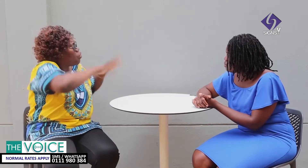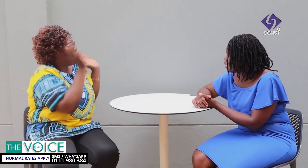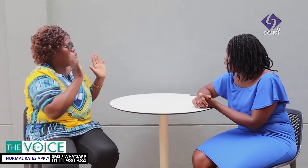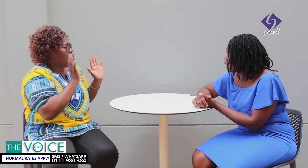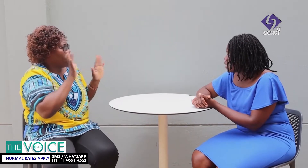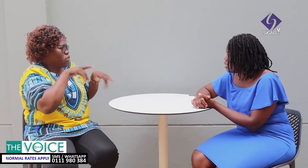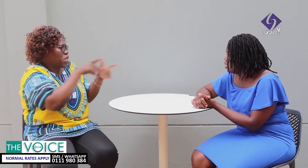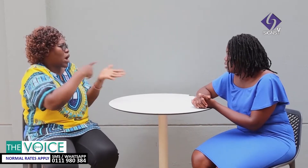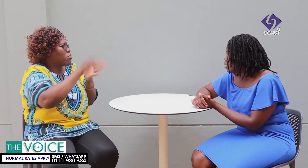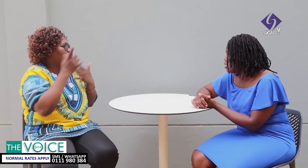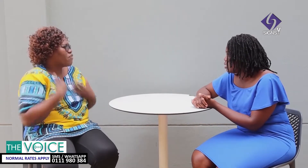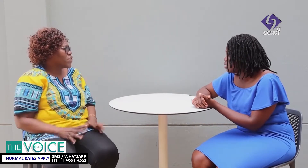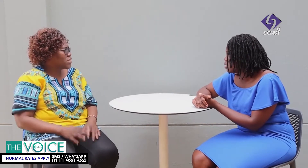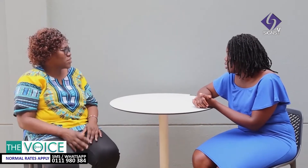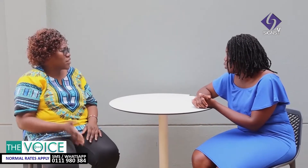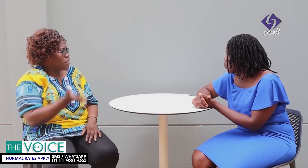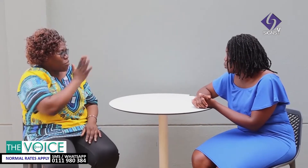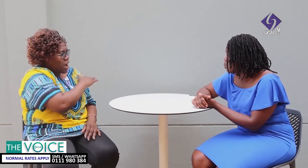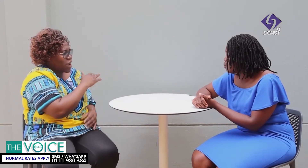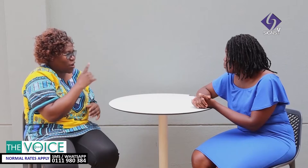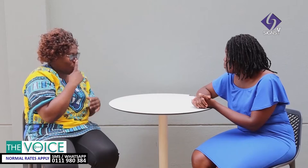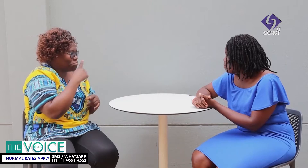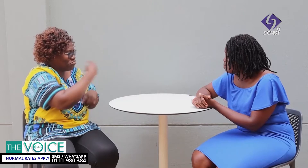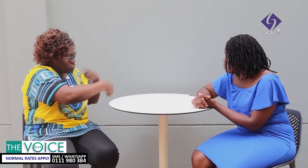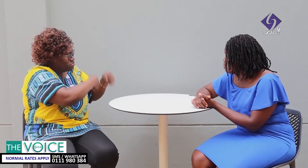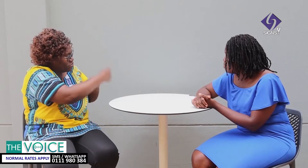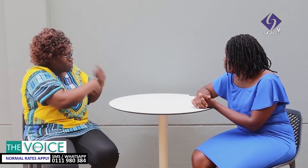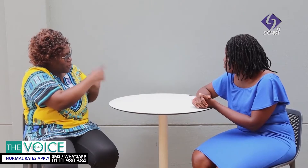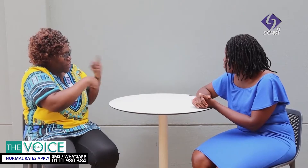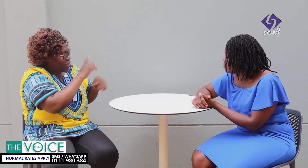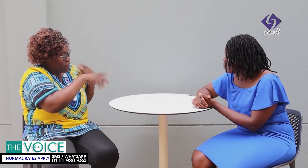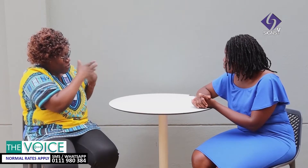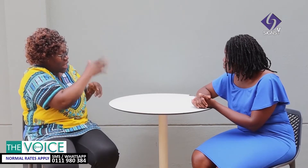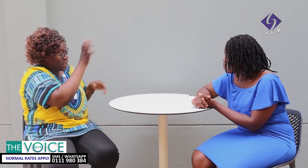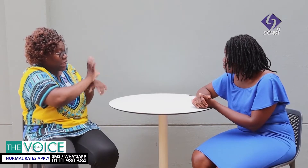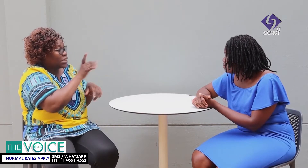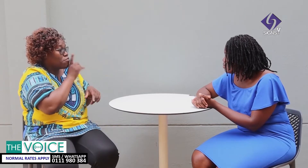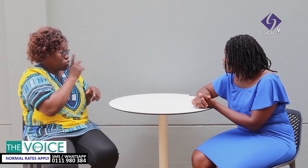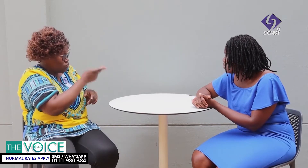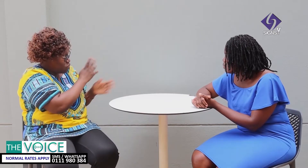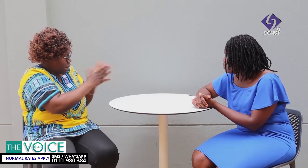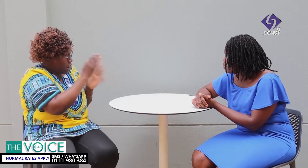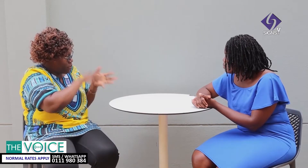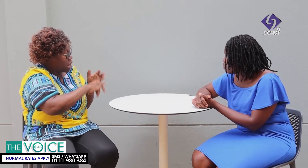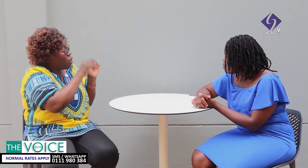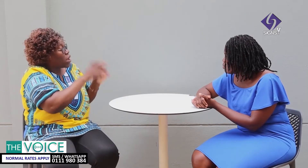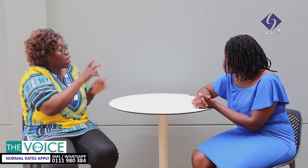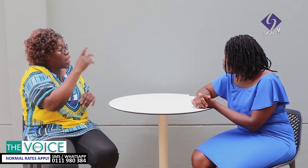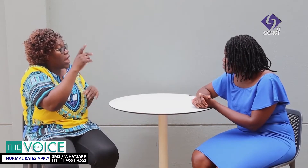So my uncle even brought a list of things that he has actually done and brought me back to my mom, and said, we are